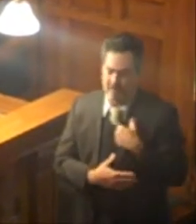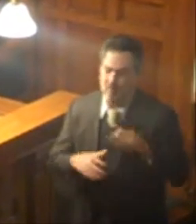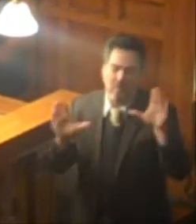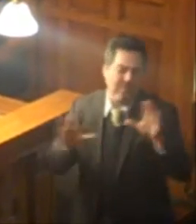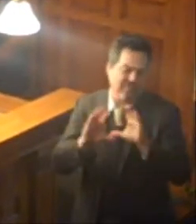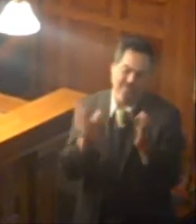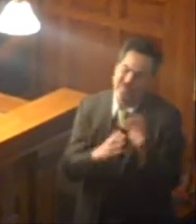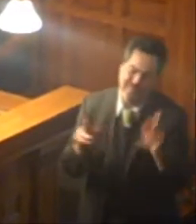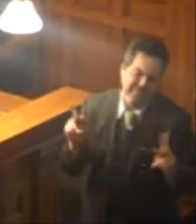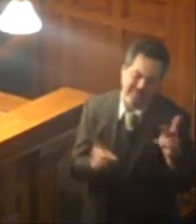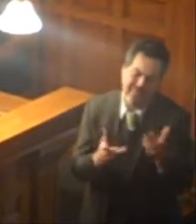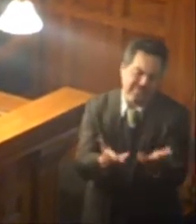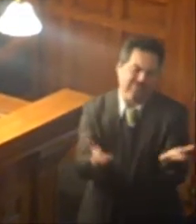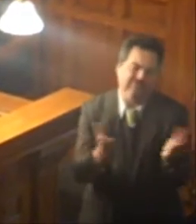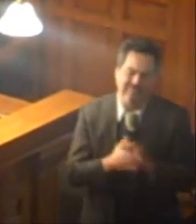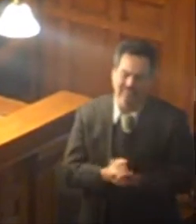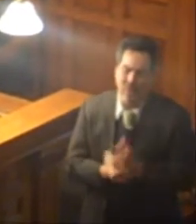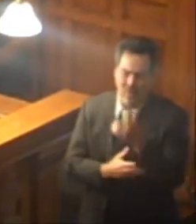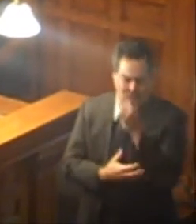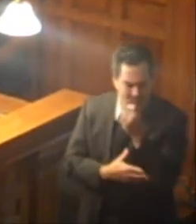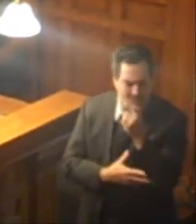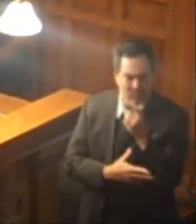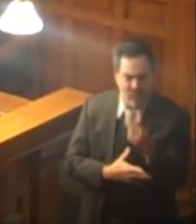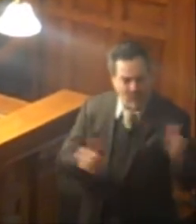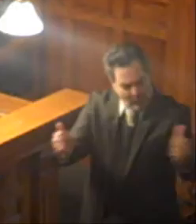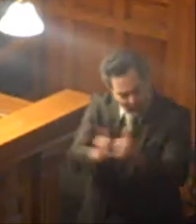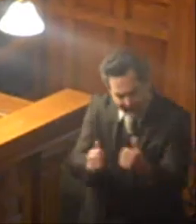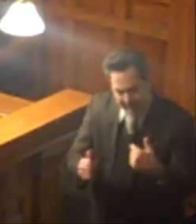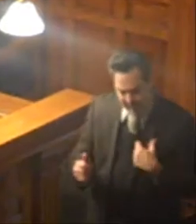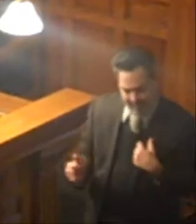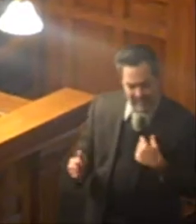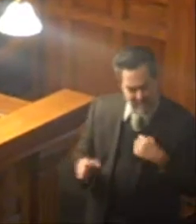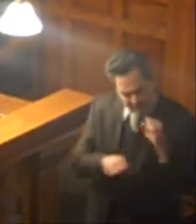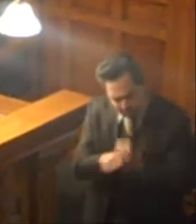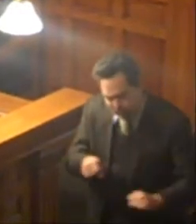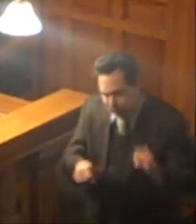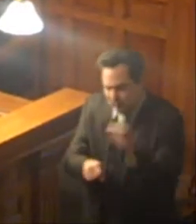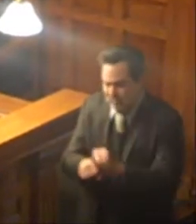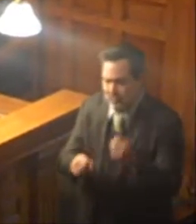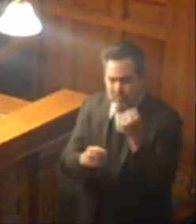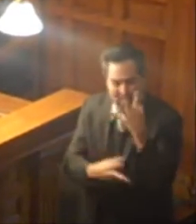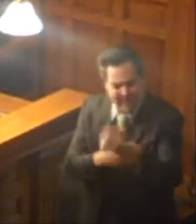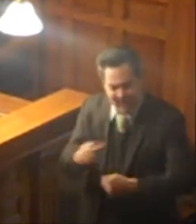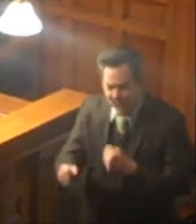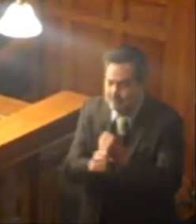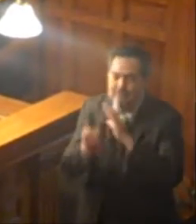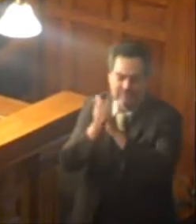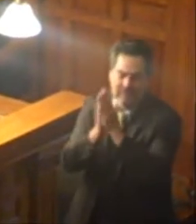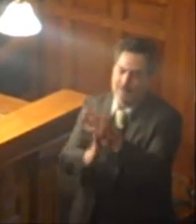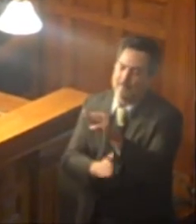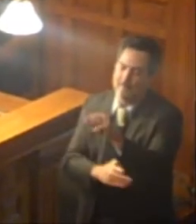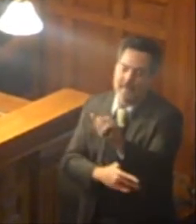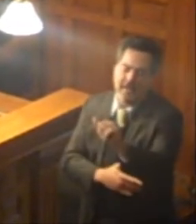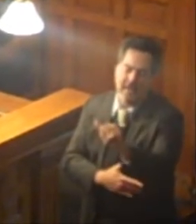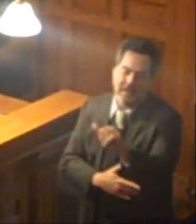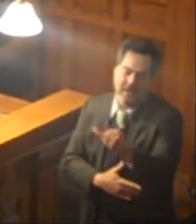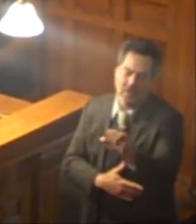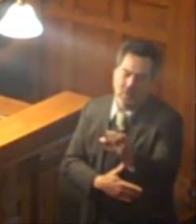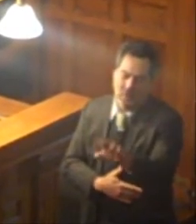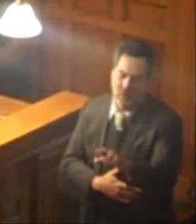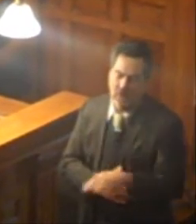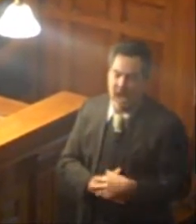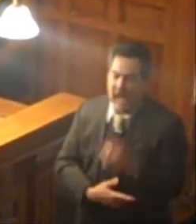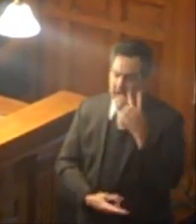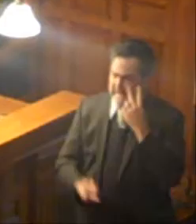people on this journey with me for so many years. I see many of their faces here today, and